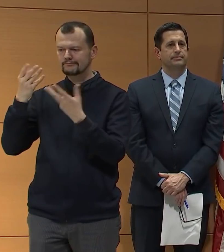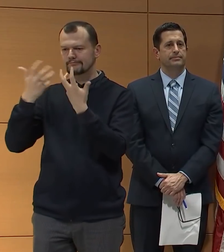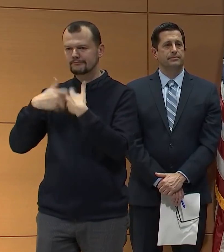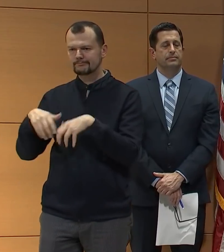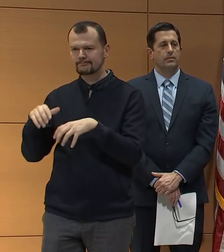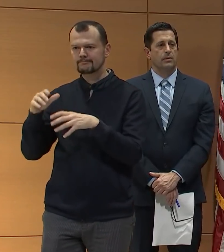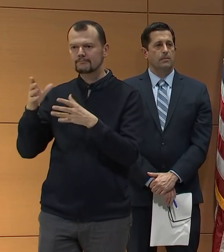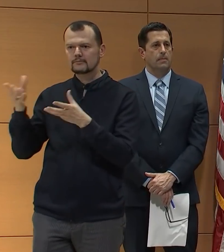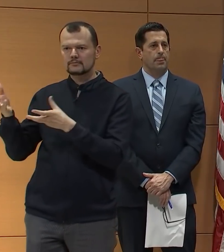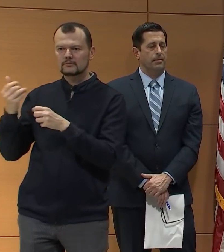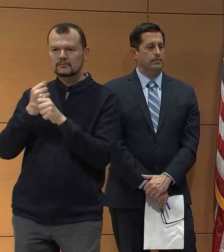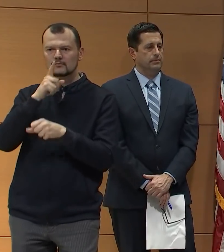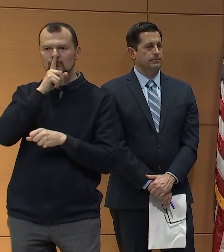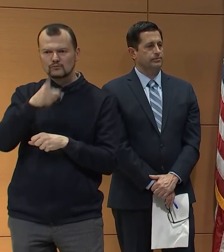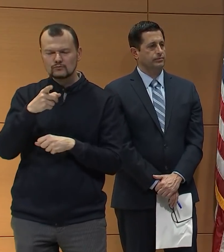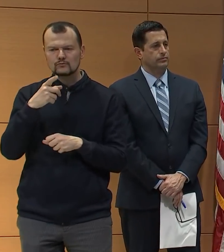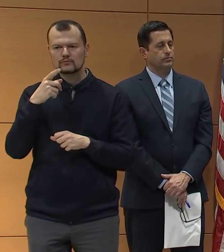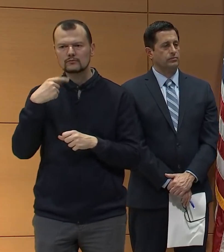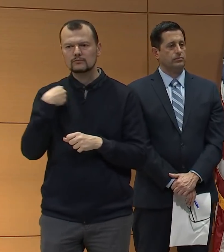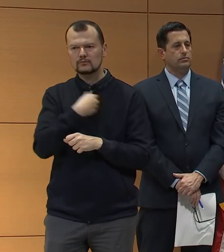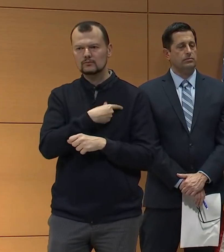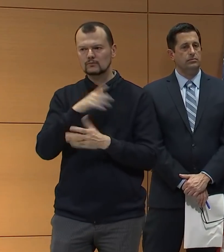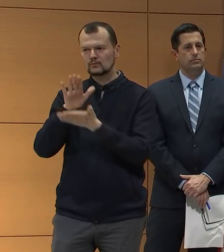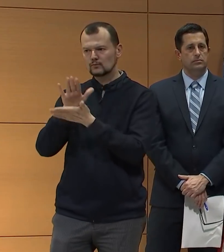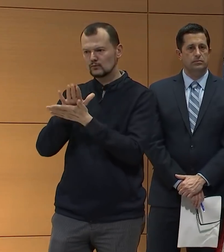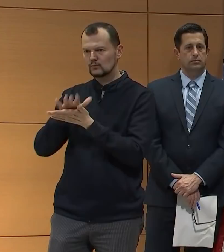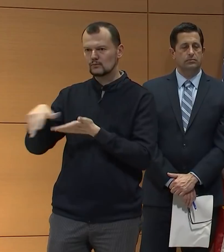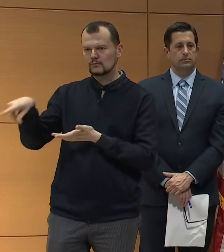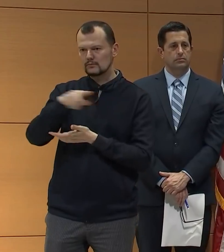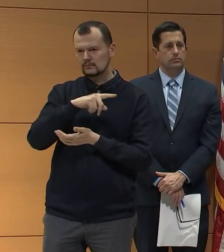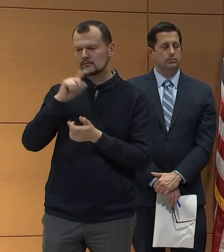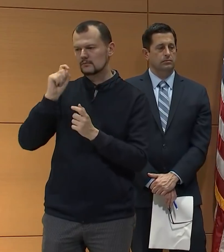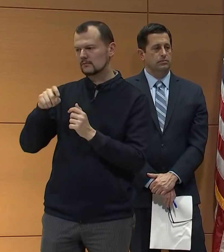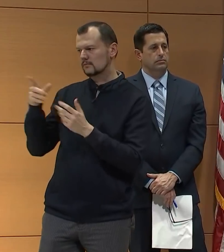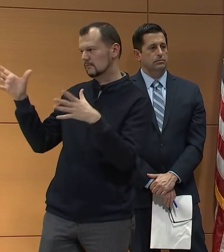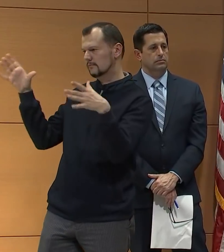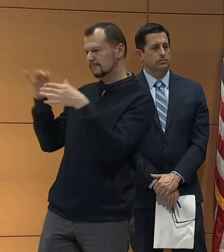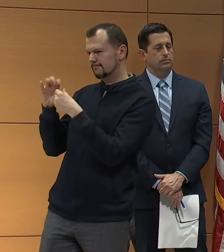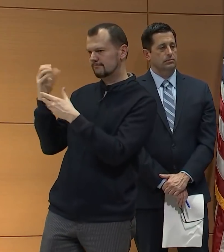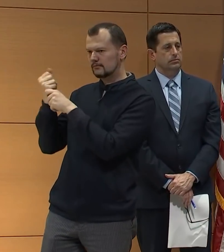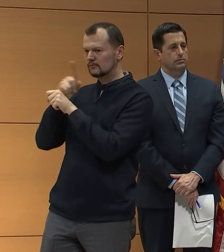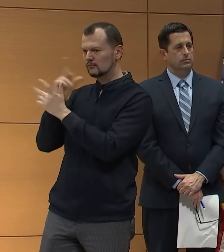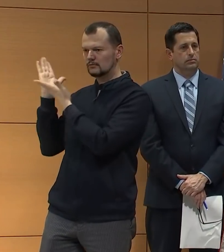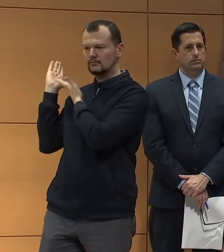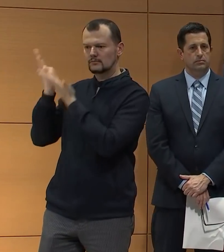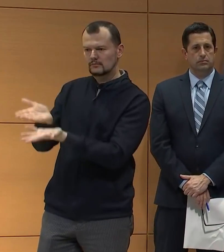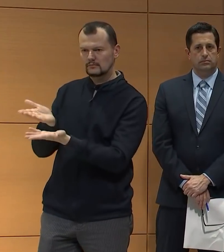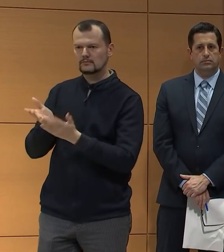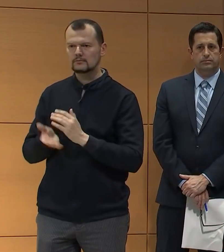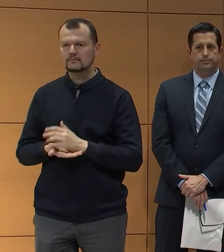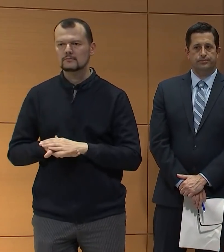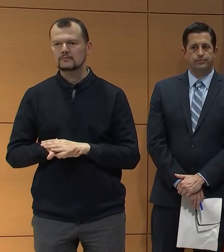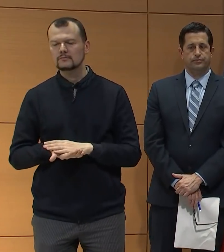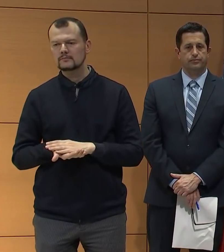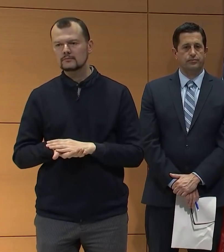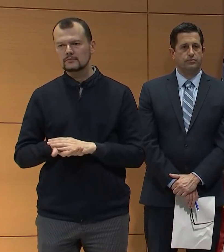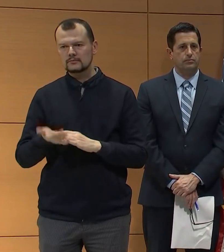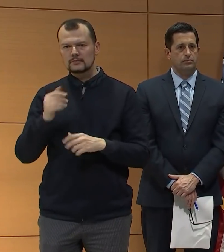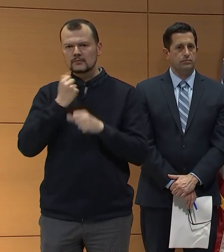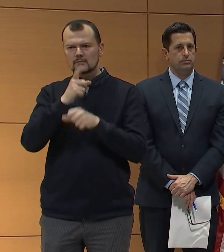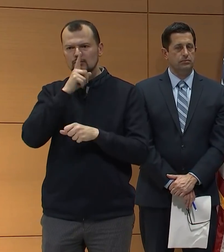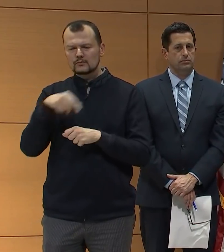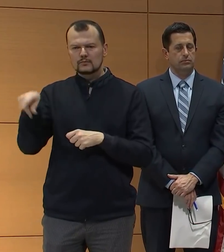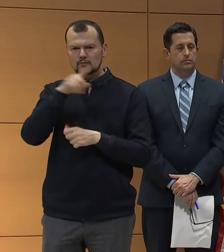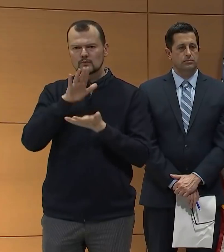soap that they needed. We're continuing to work to clean our schools every day, to deep clean our schools every day. We have